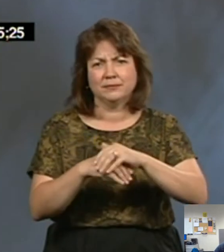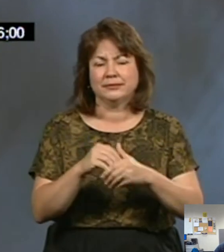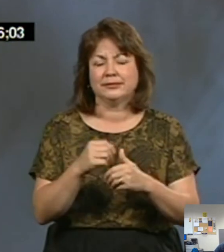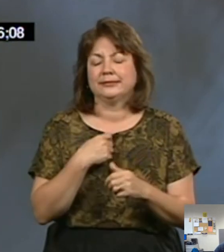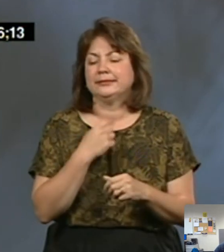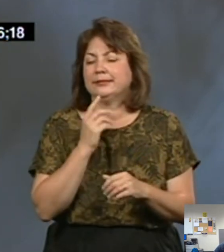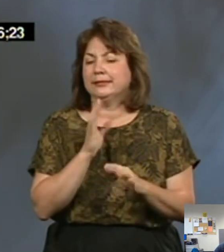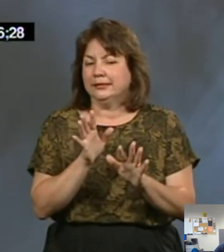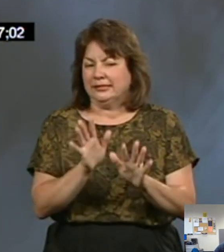pain started to increase.